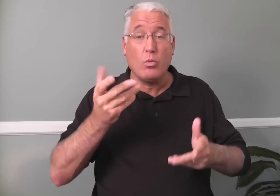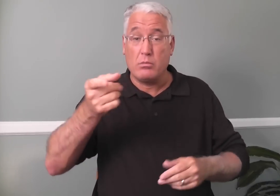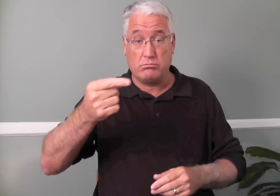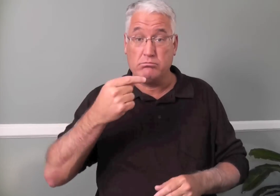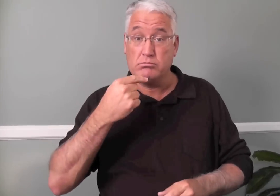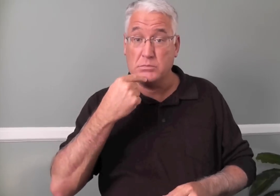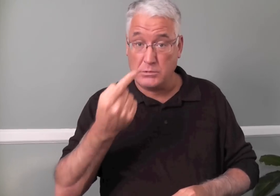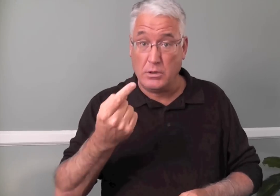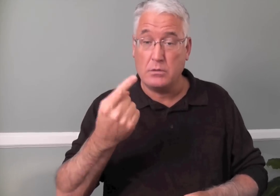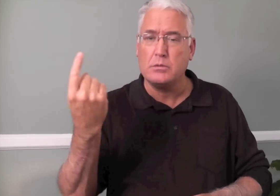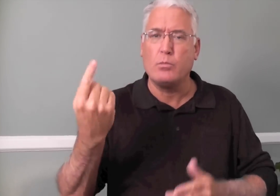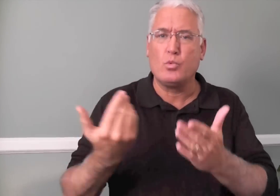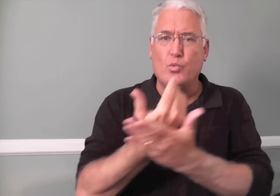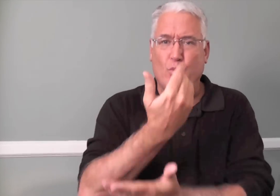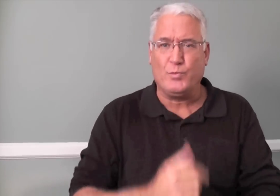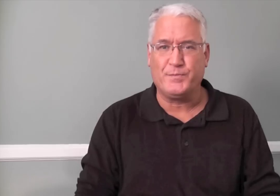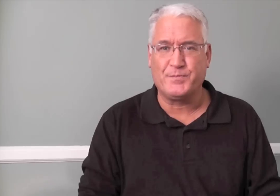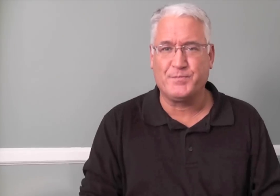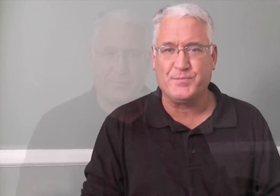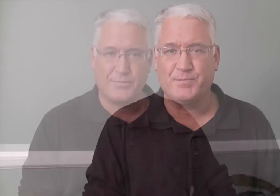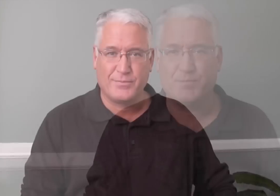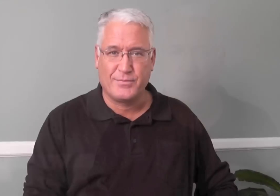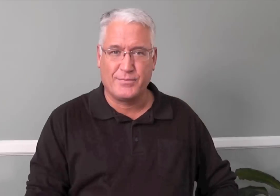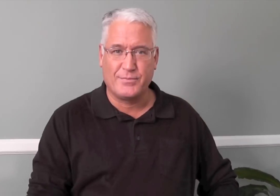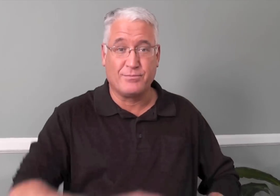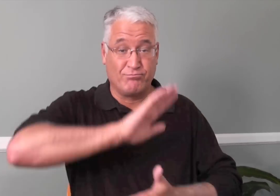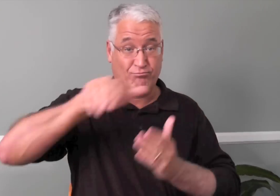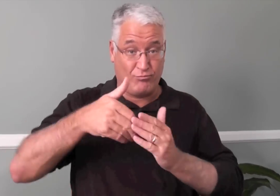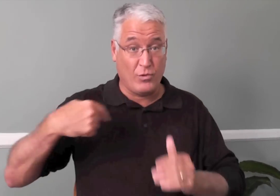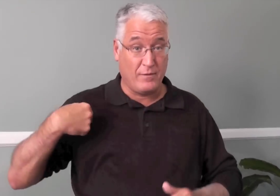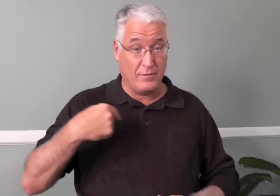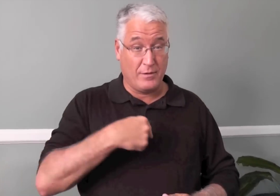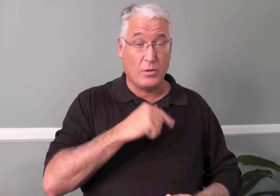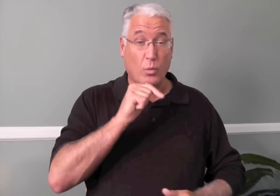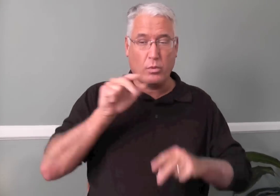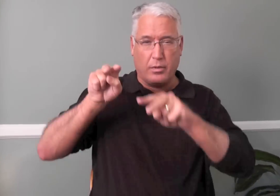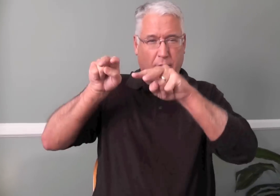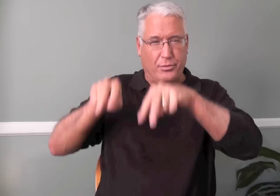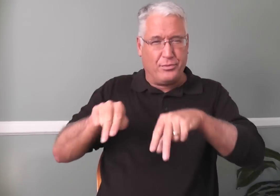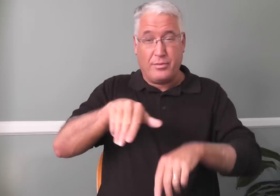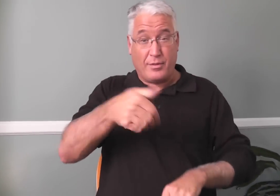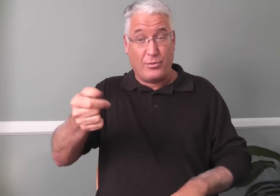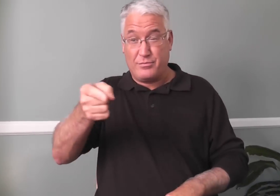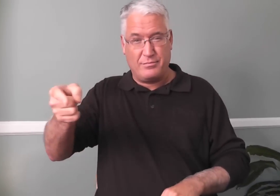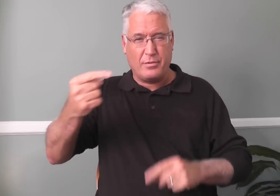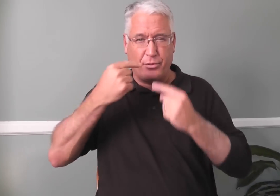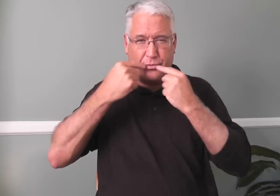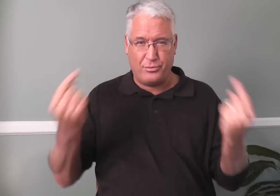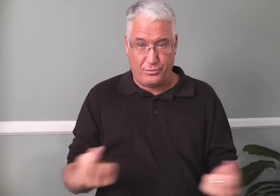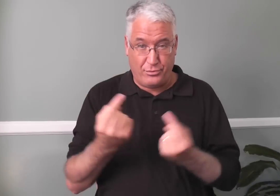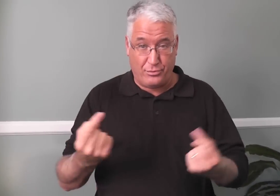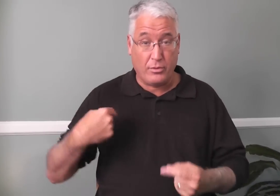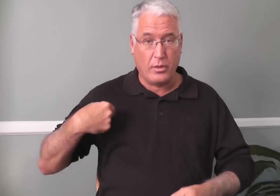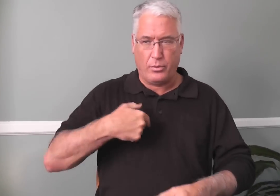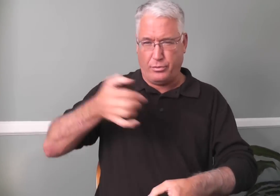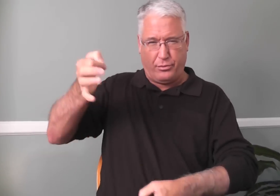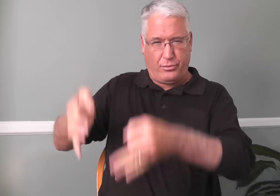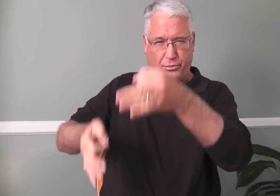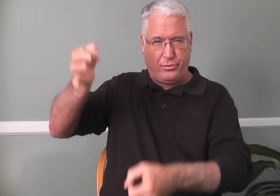but we're going to see that he's saying something new. All of us who look down on other people's sins,